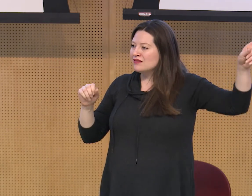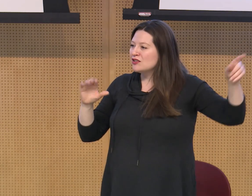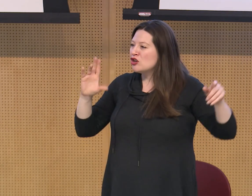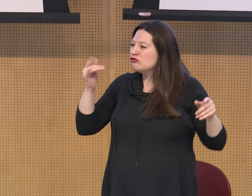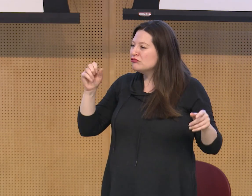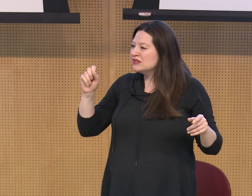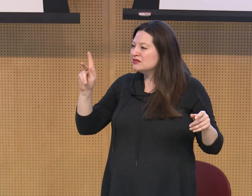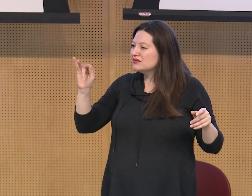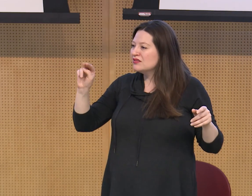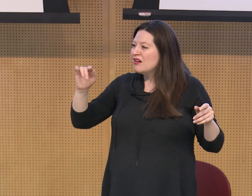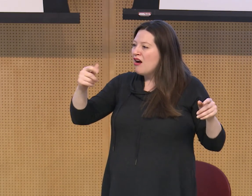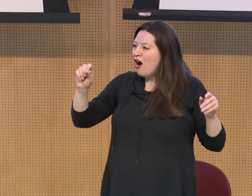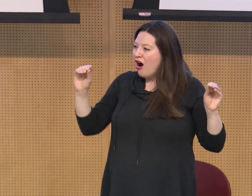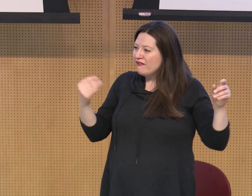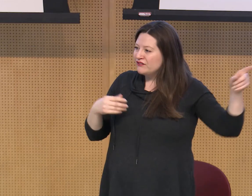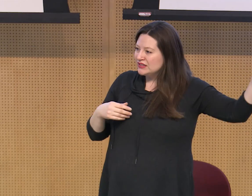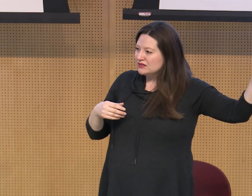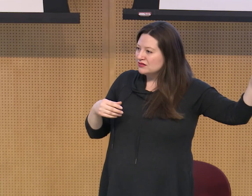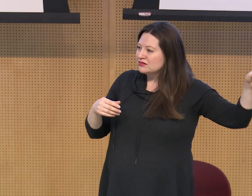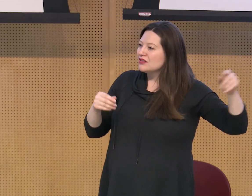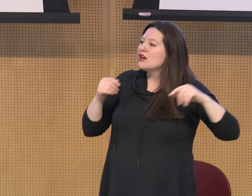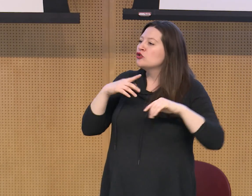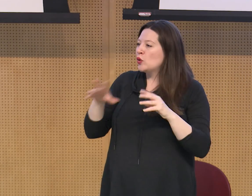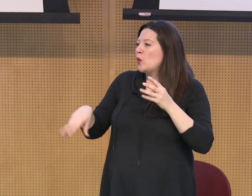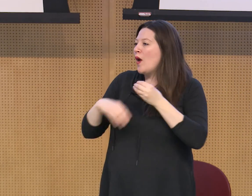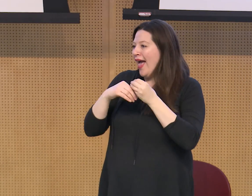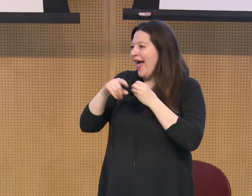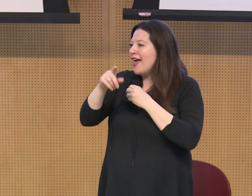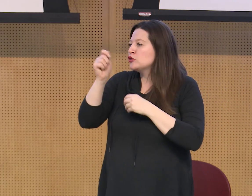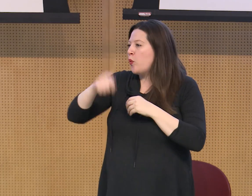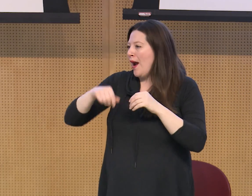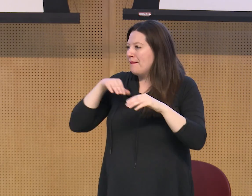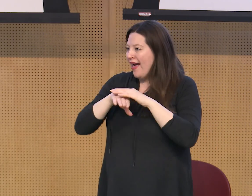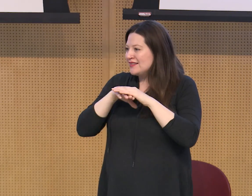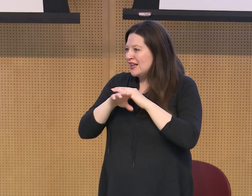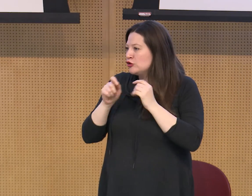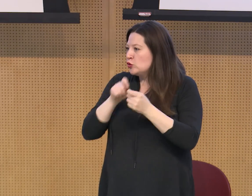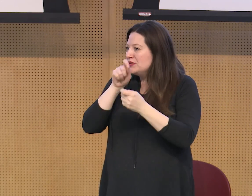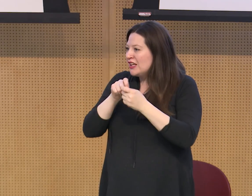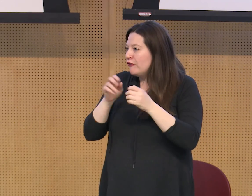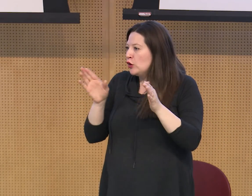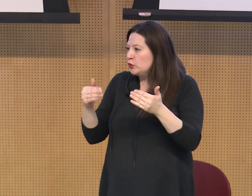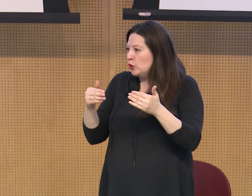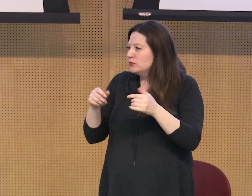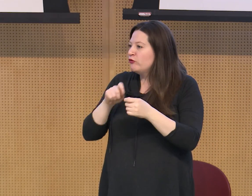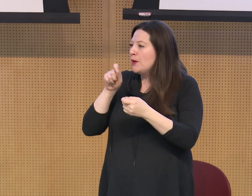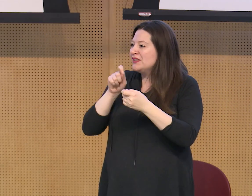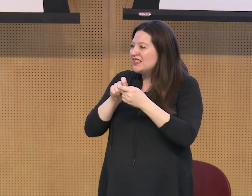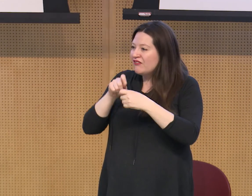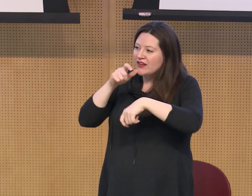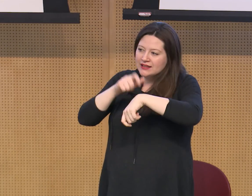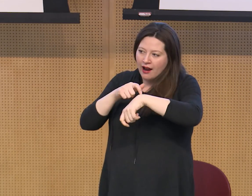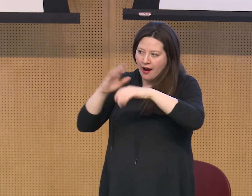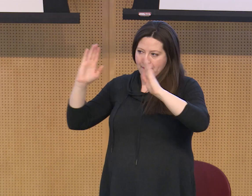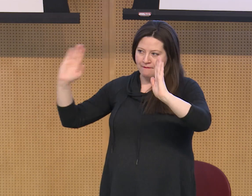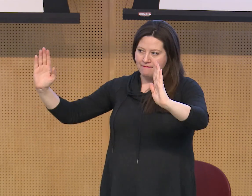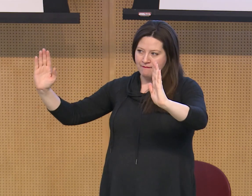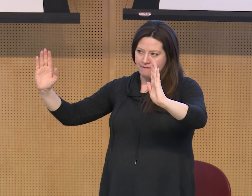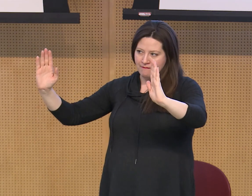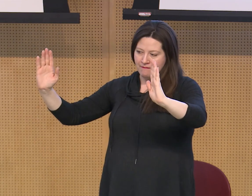V. over at FMS with Chris Kanega. And give them the names of the people and specific times that they need swipe